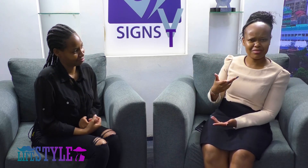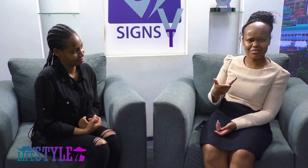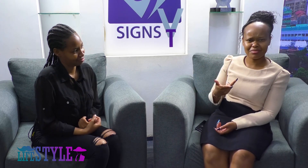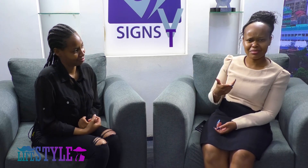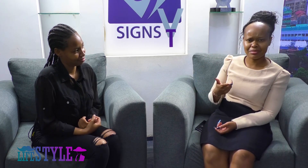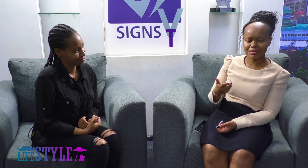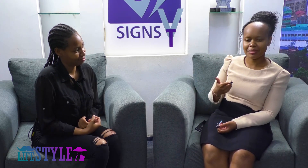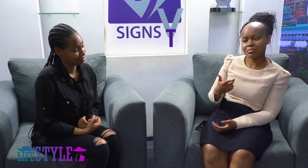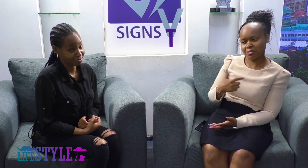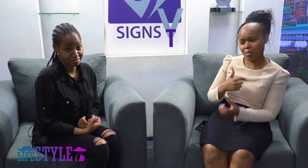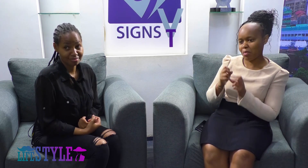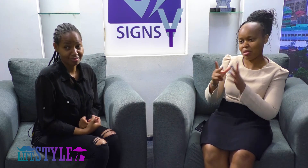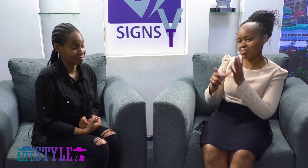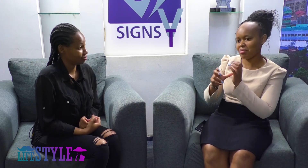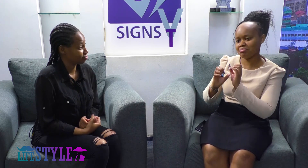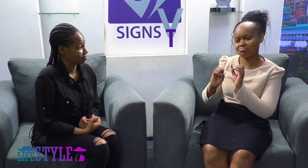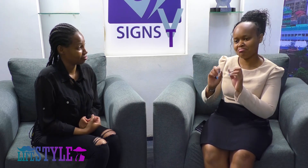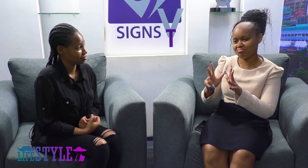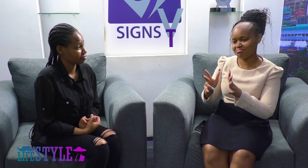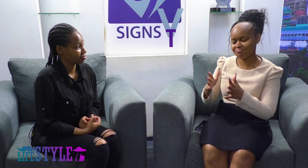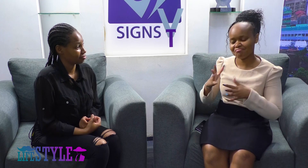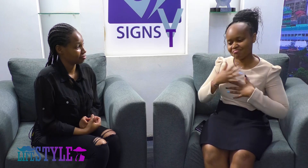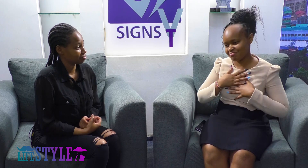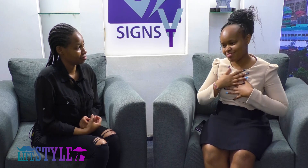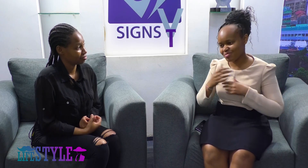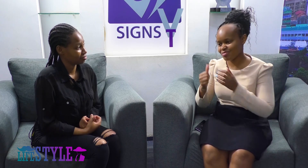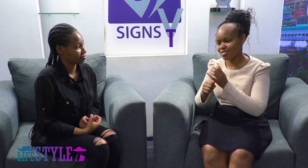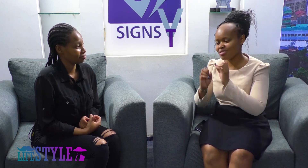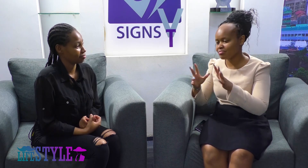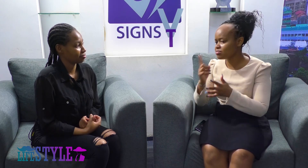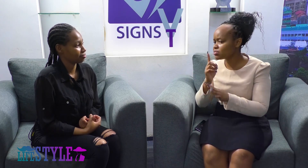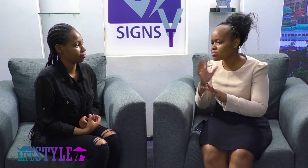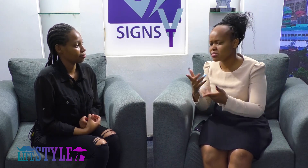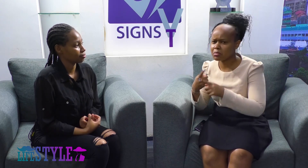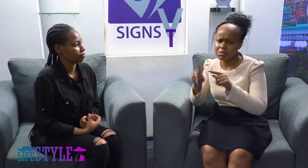Sometimes, yeah, I say that they might think that I have an attitude, but